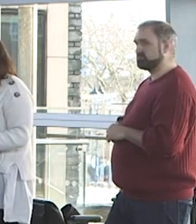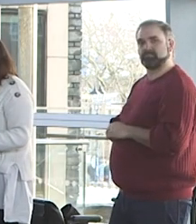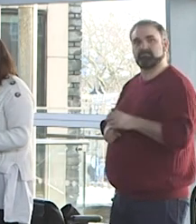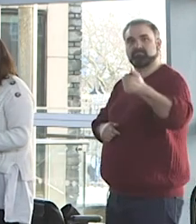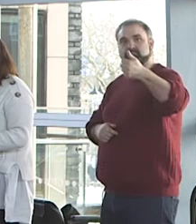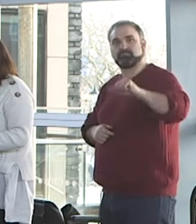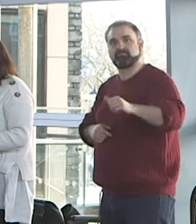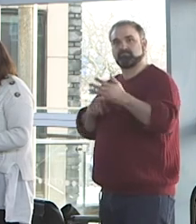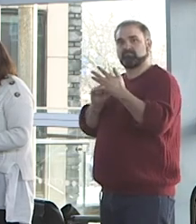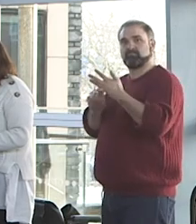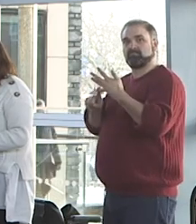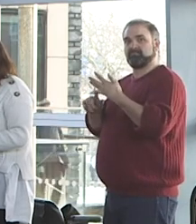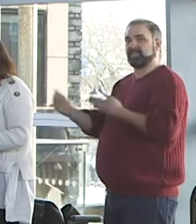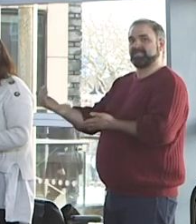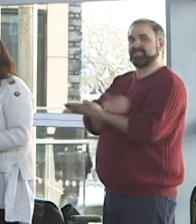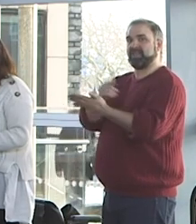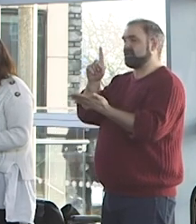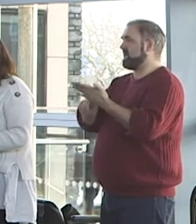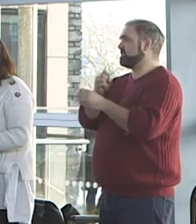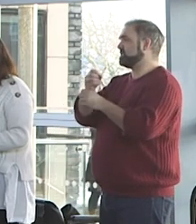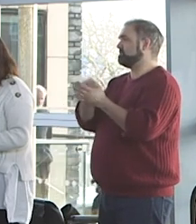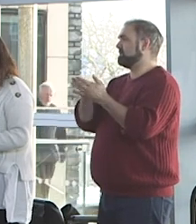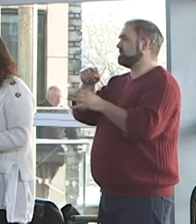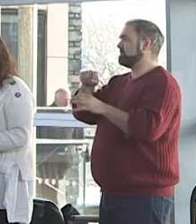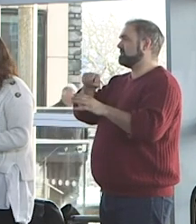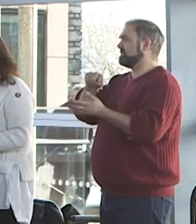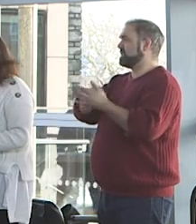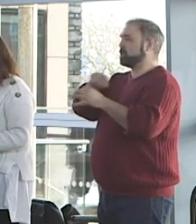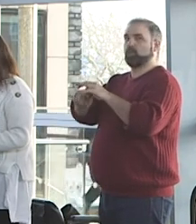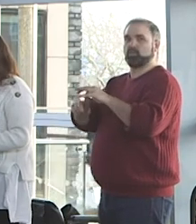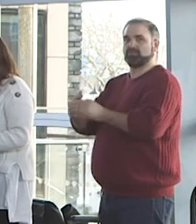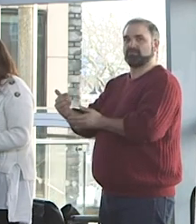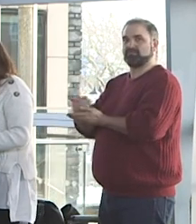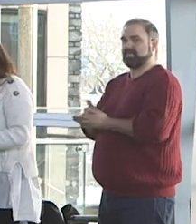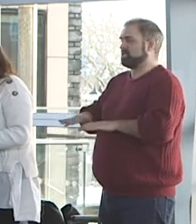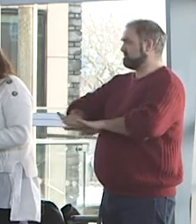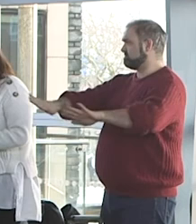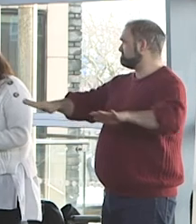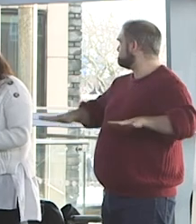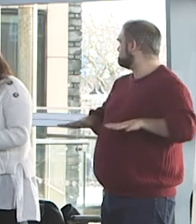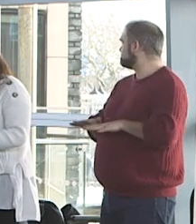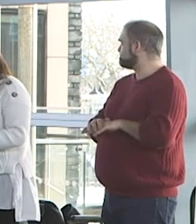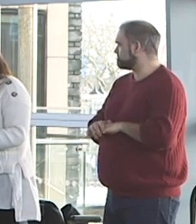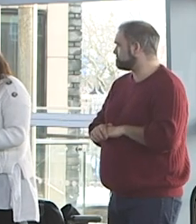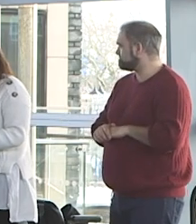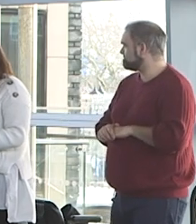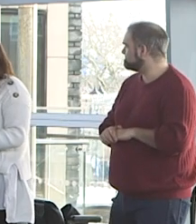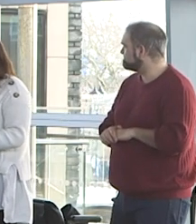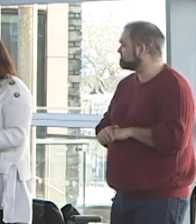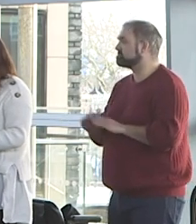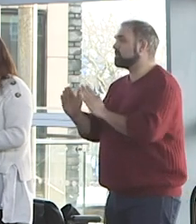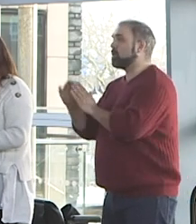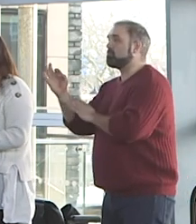Safe LGBTQ spaces. The participants were not signposted by the Home Office to